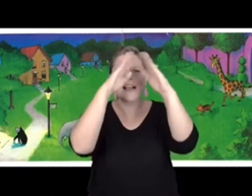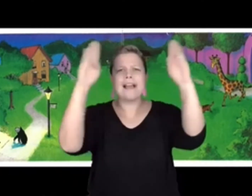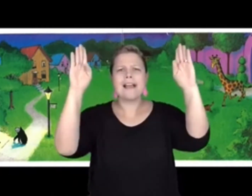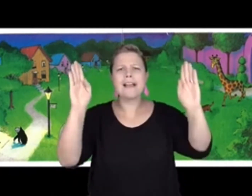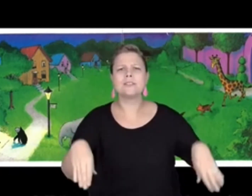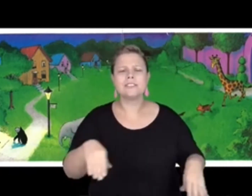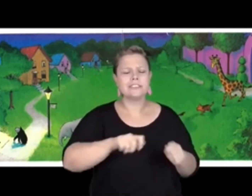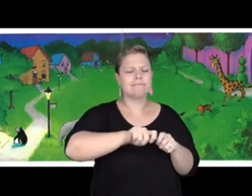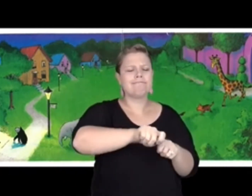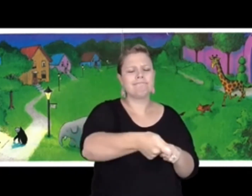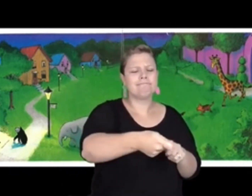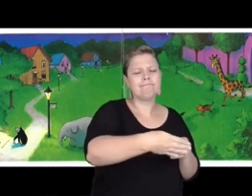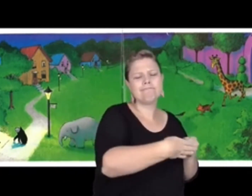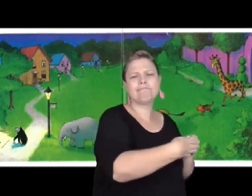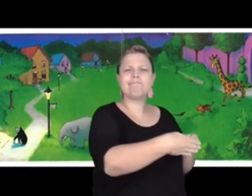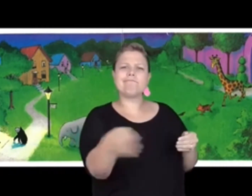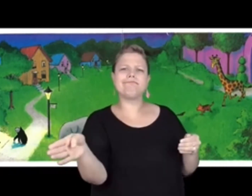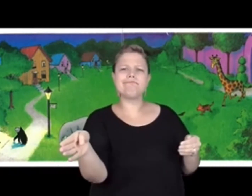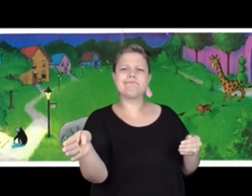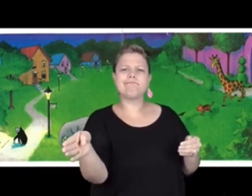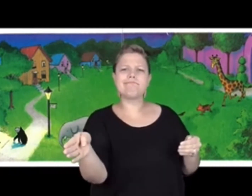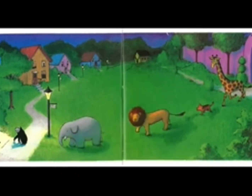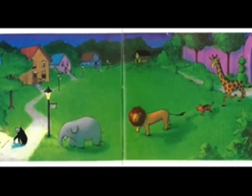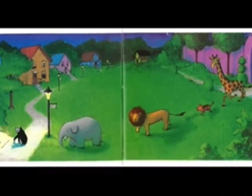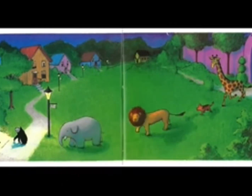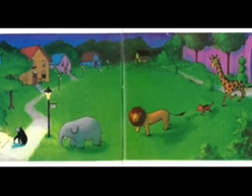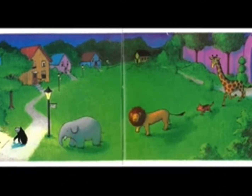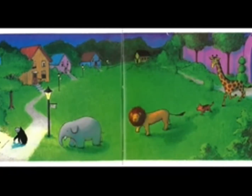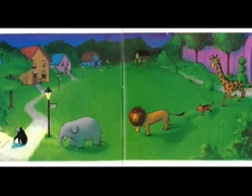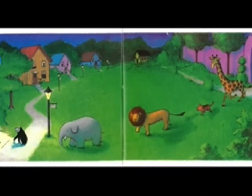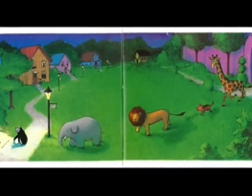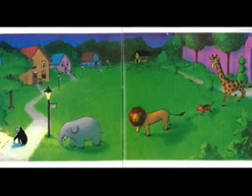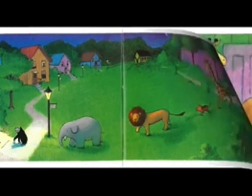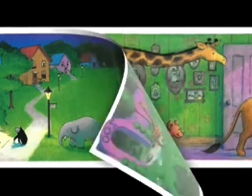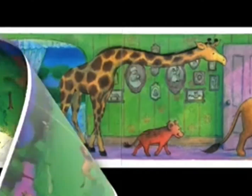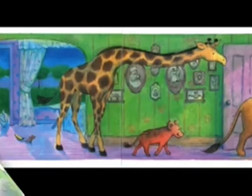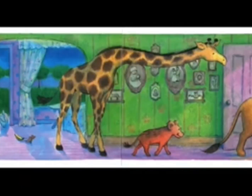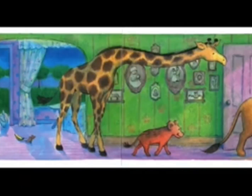The zookeeper got to his house, unlocked his door,